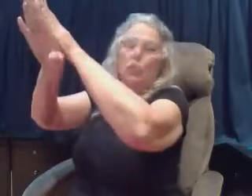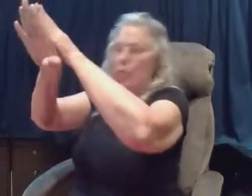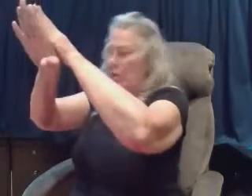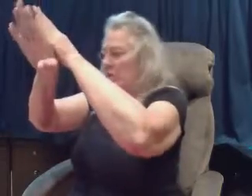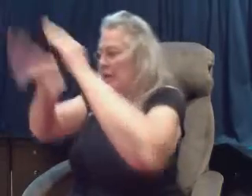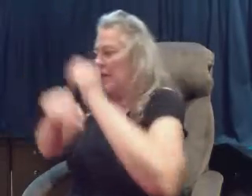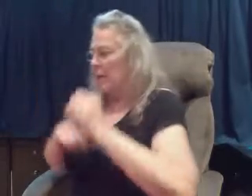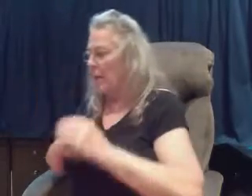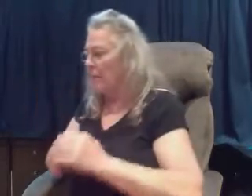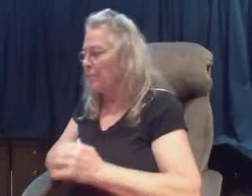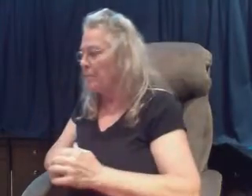going to take it up.